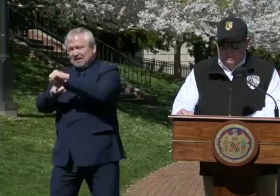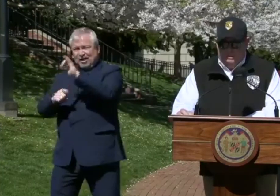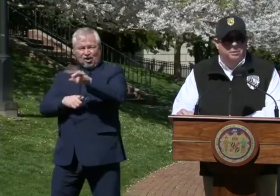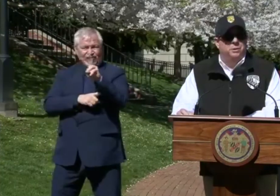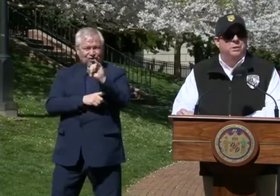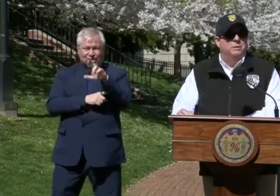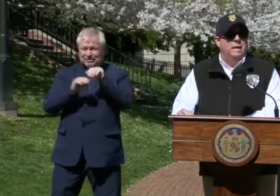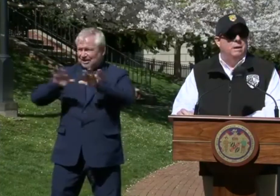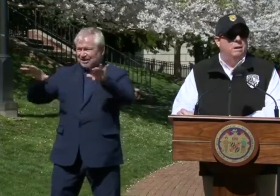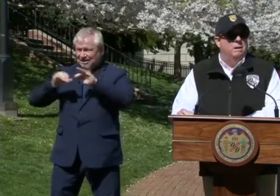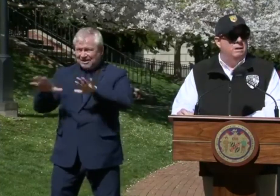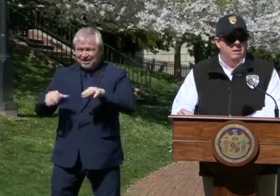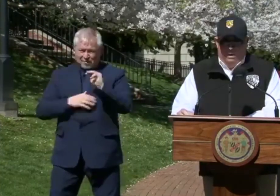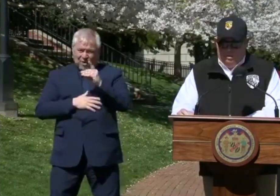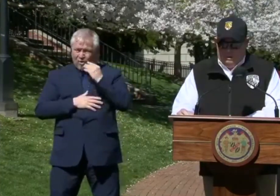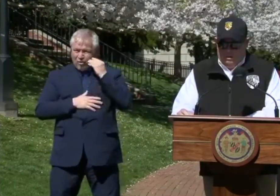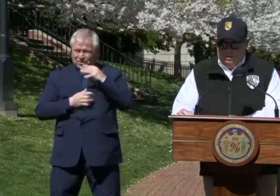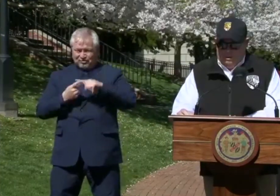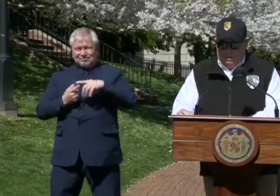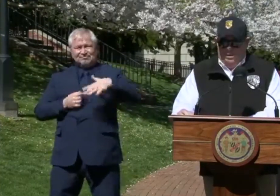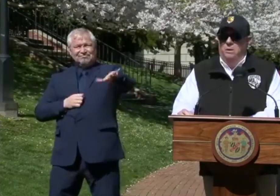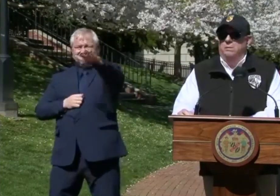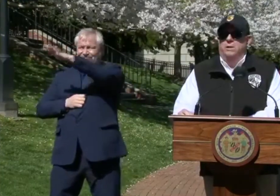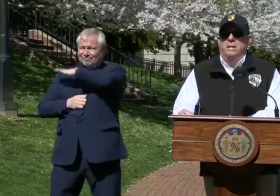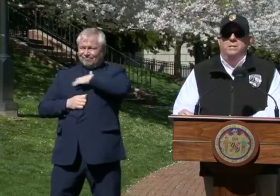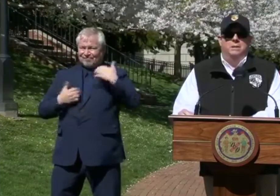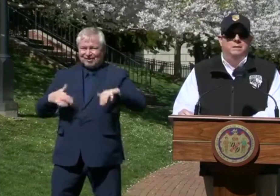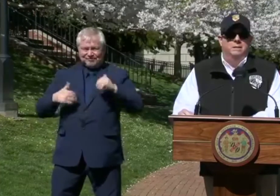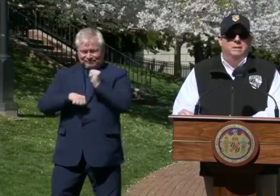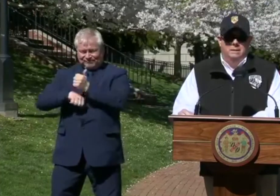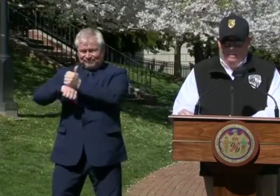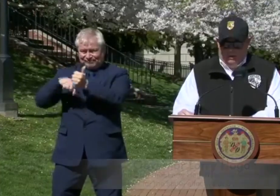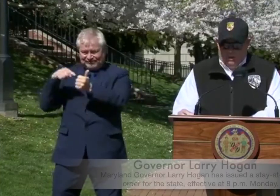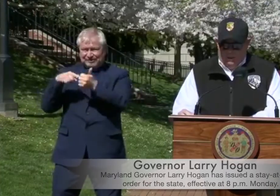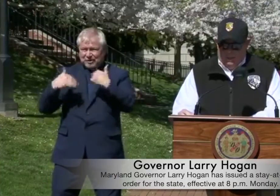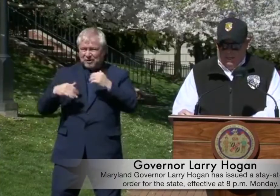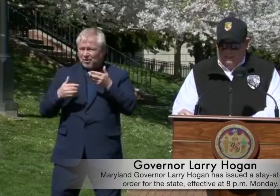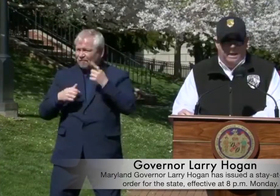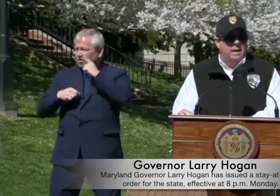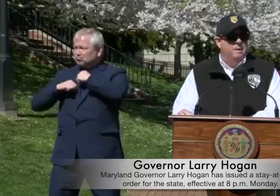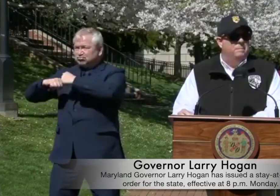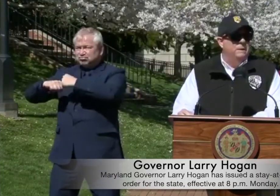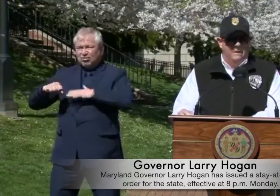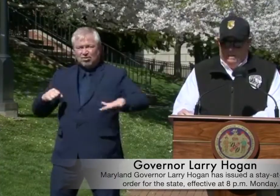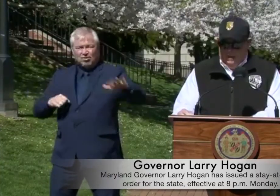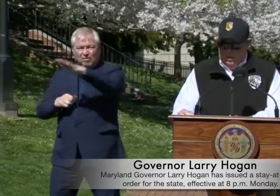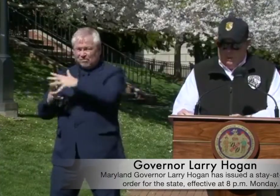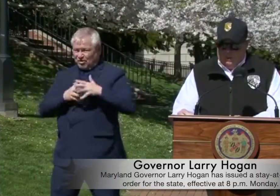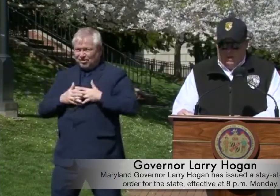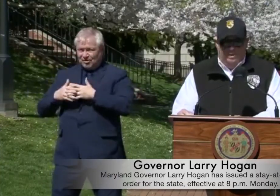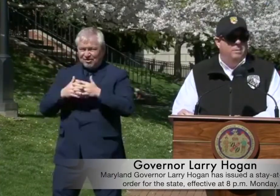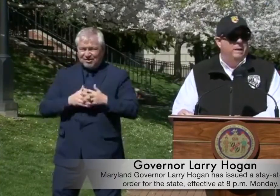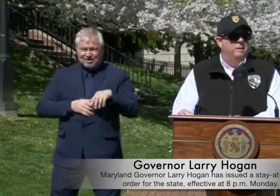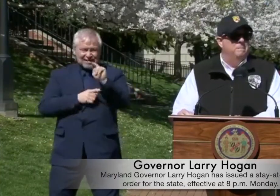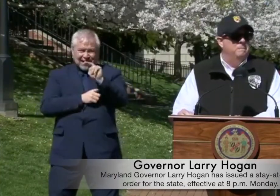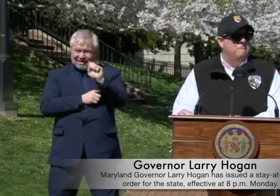to institutions that are critical to the security of our nation, including the NSA and the U.S.